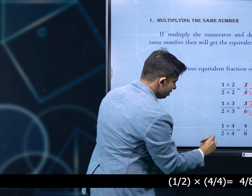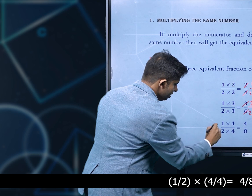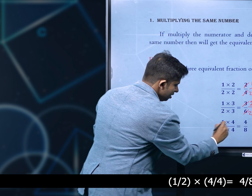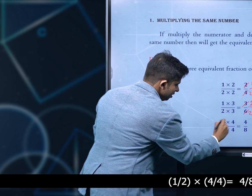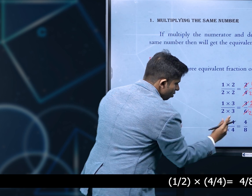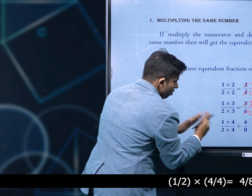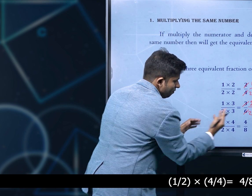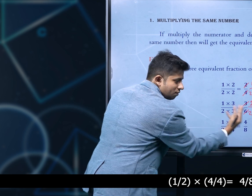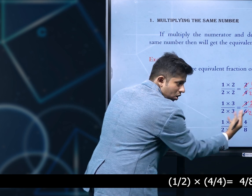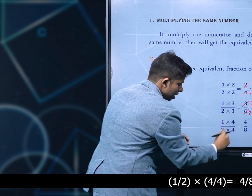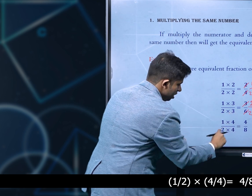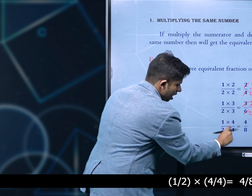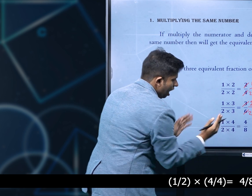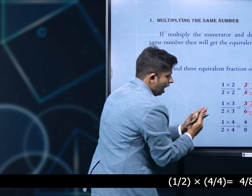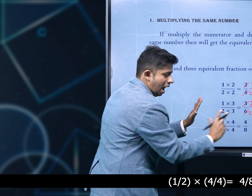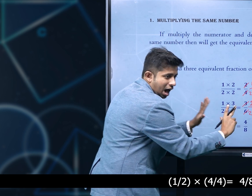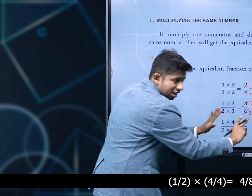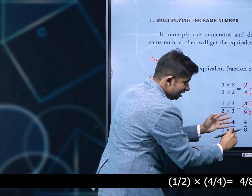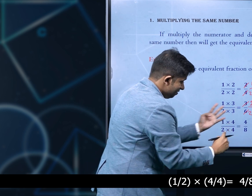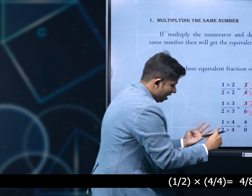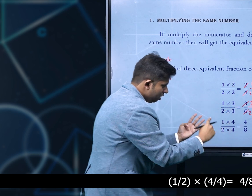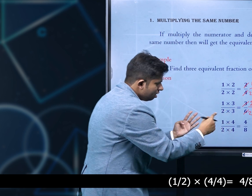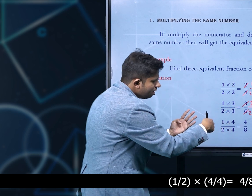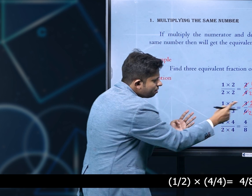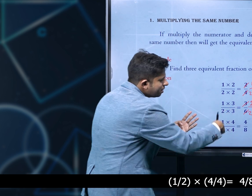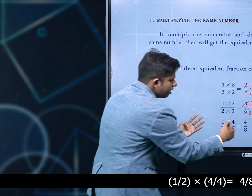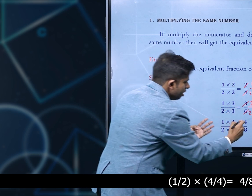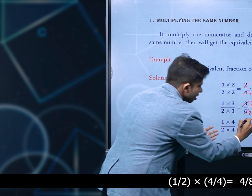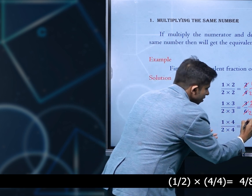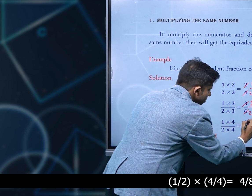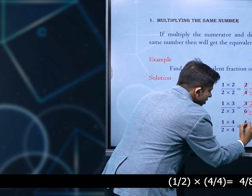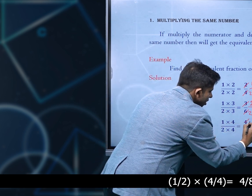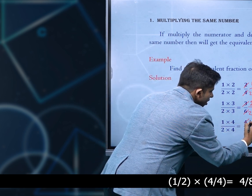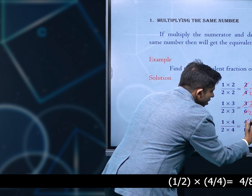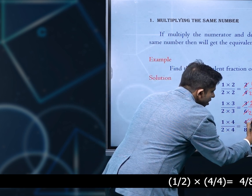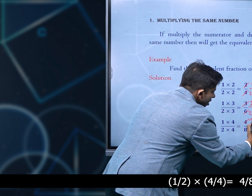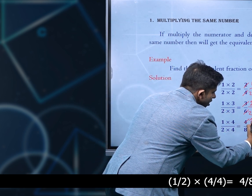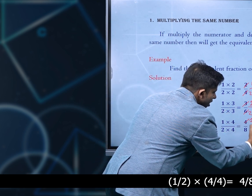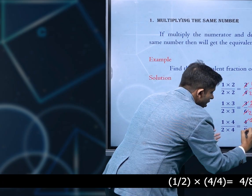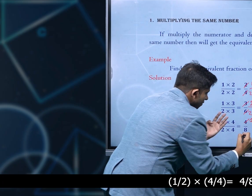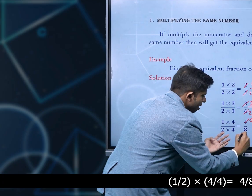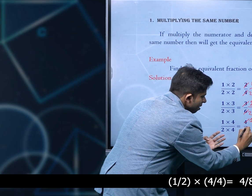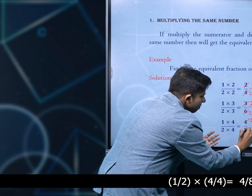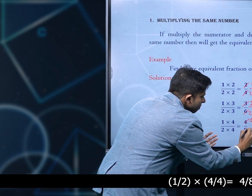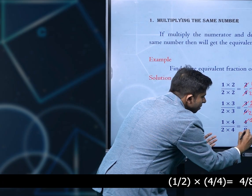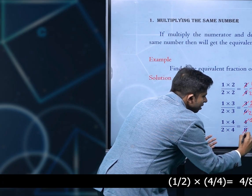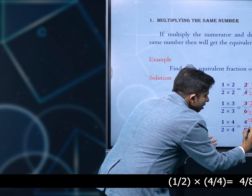1 by 2 multiplied into 4 is equal to 4 by 8.